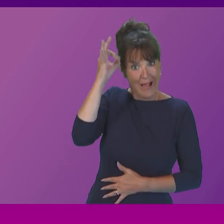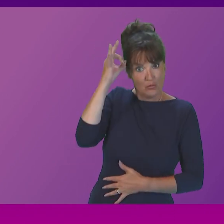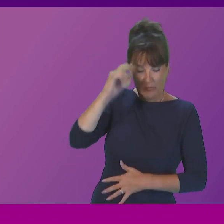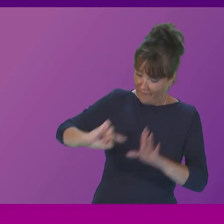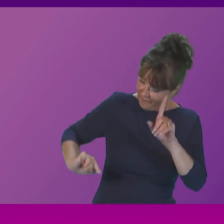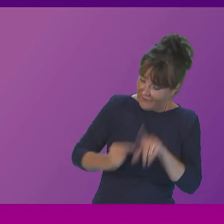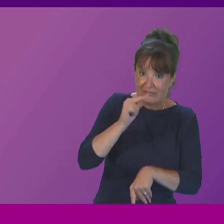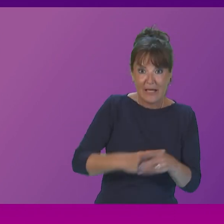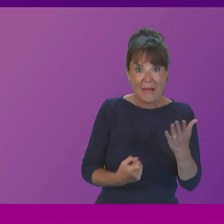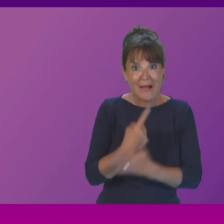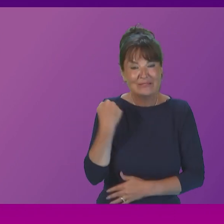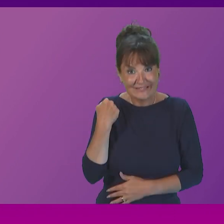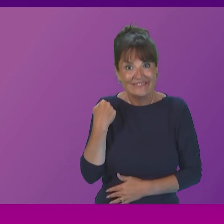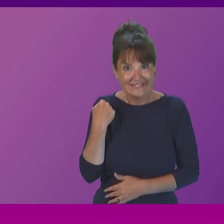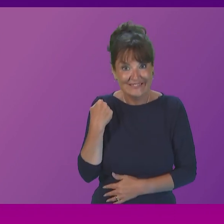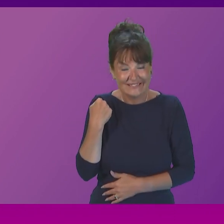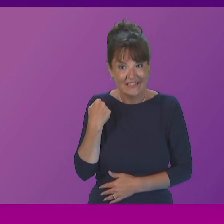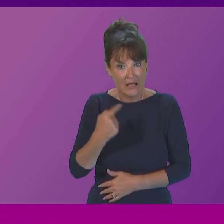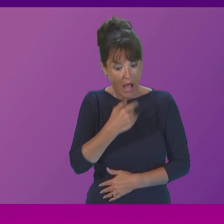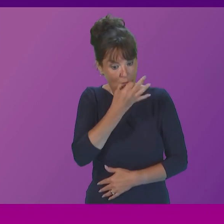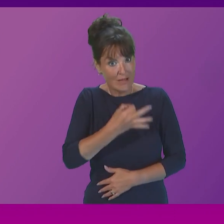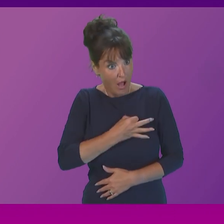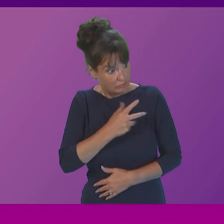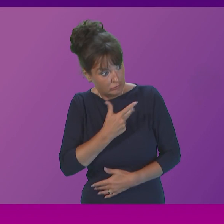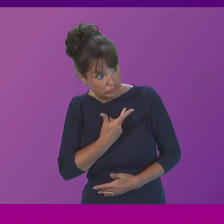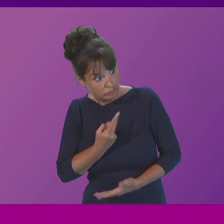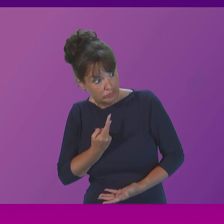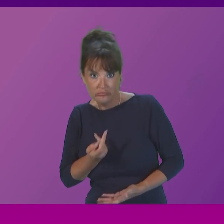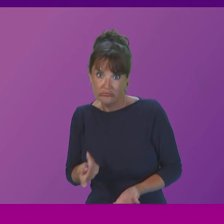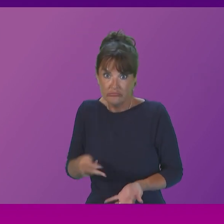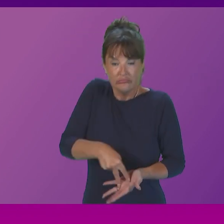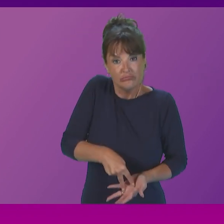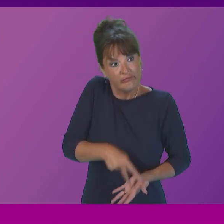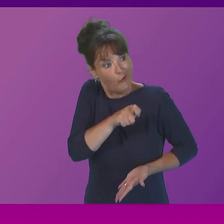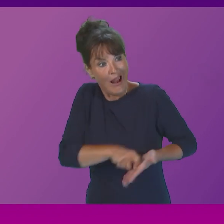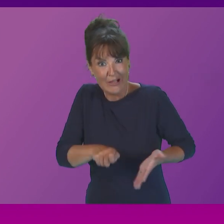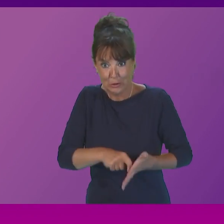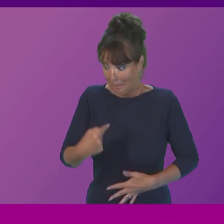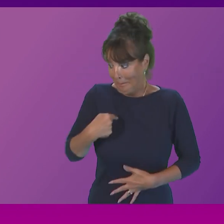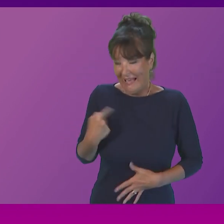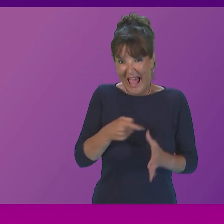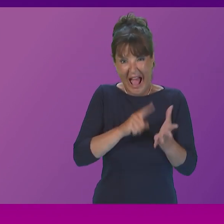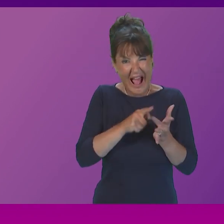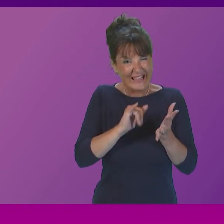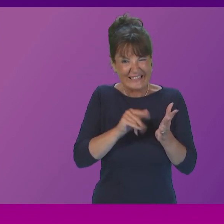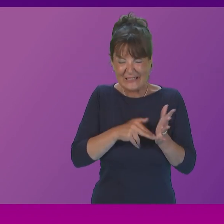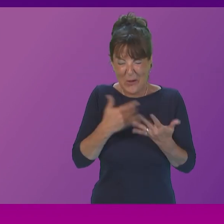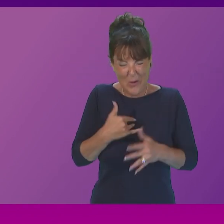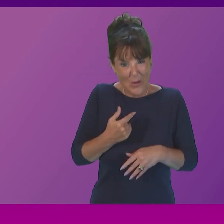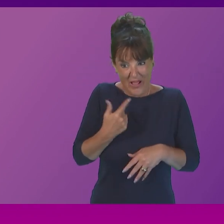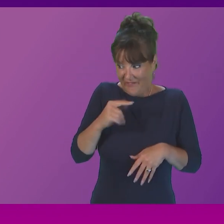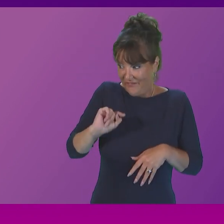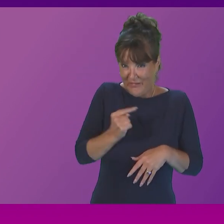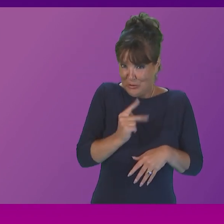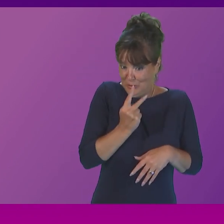for the first time came about. And I was asked to stand, and actually Alison and I were two of the first three Greens ever elected to